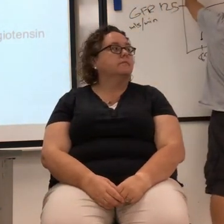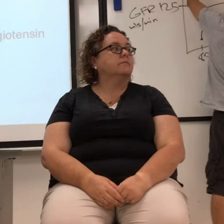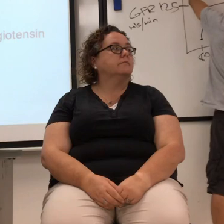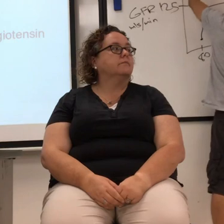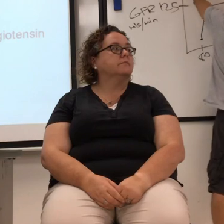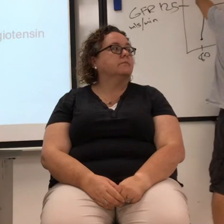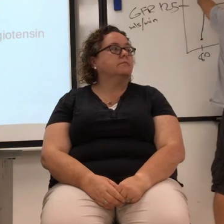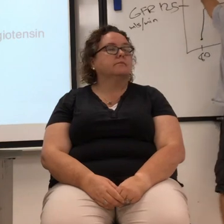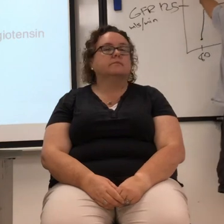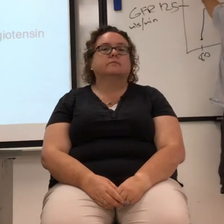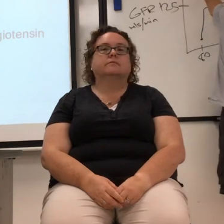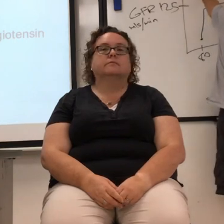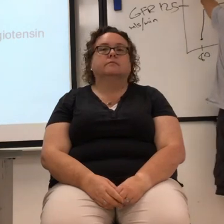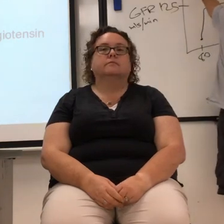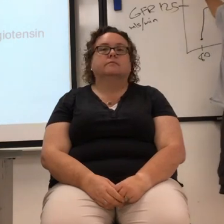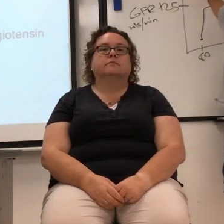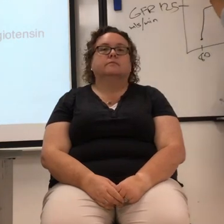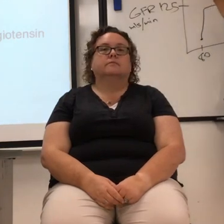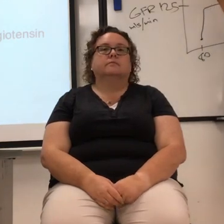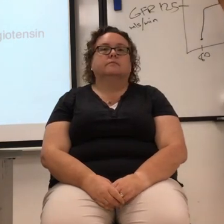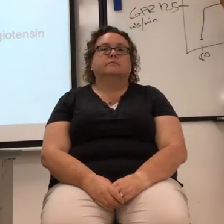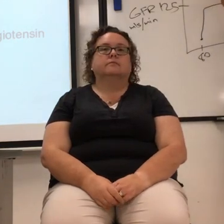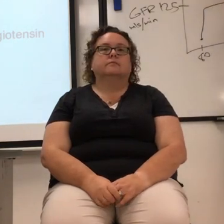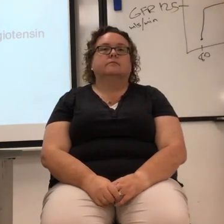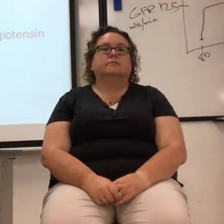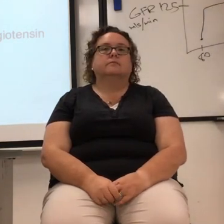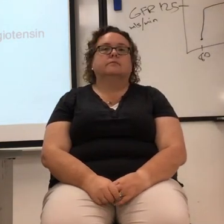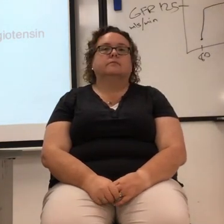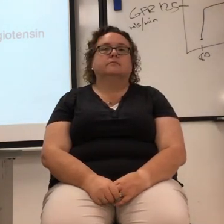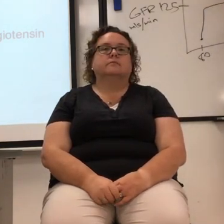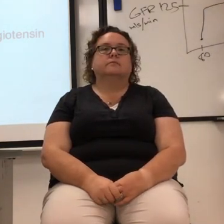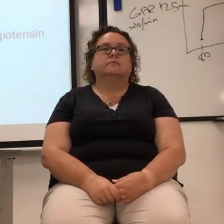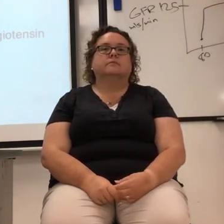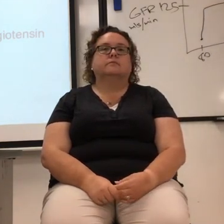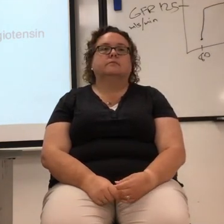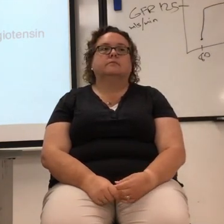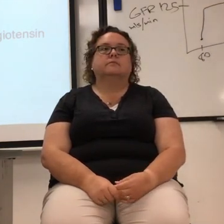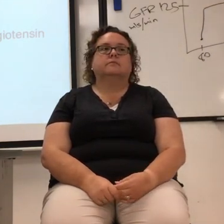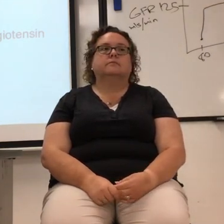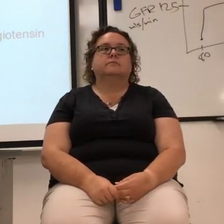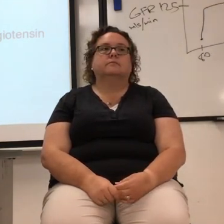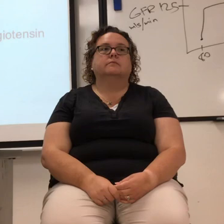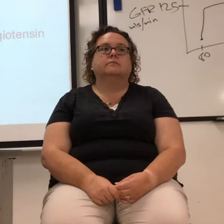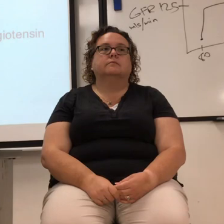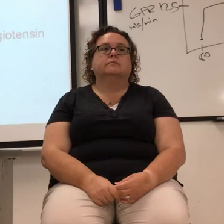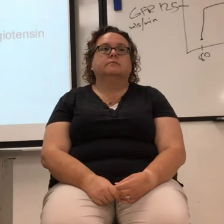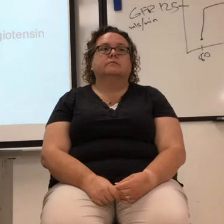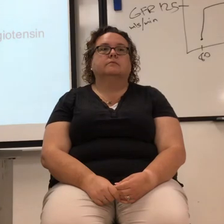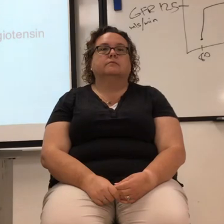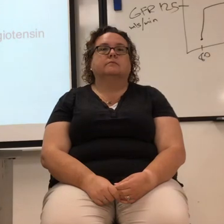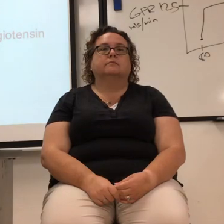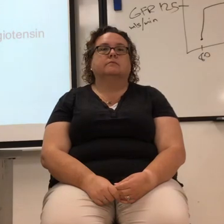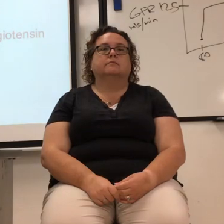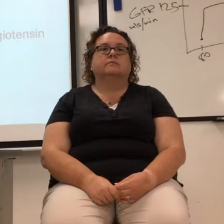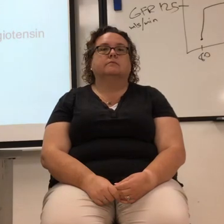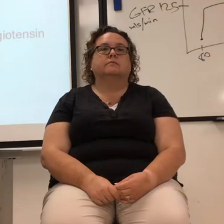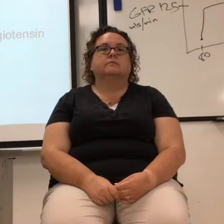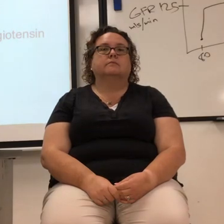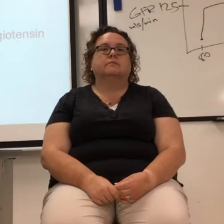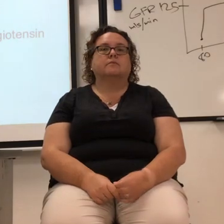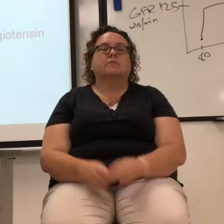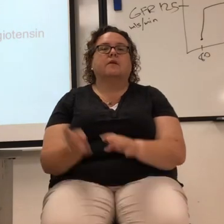GFR at 125 mils per minute. So the first one is called